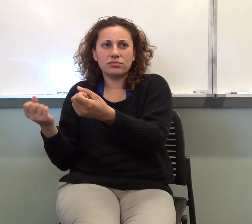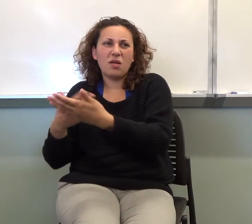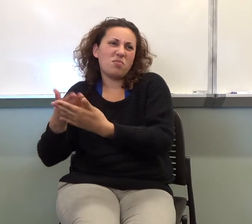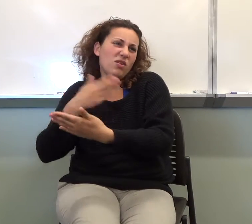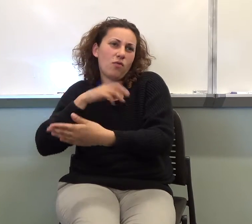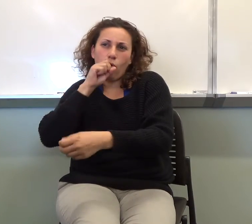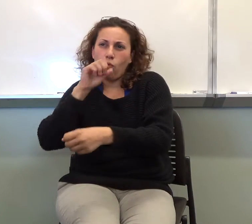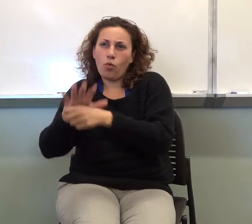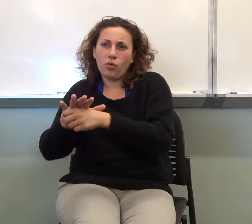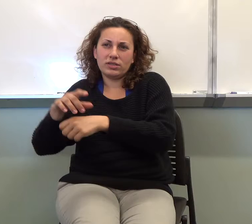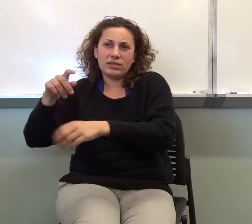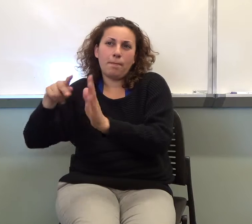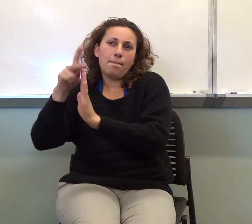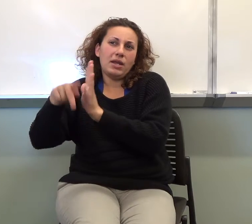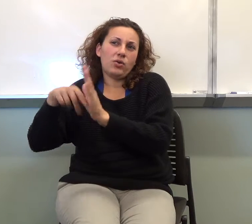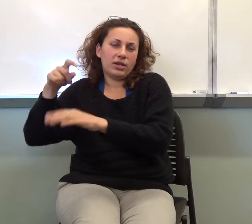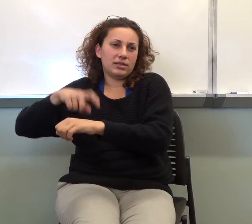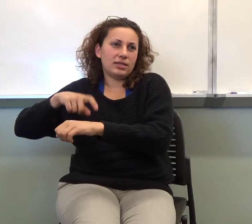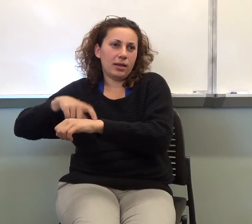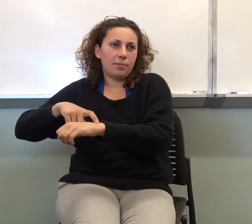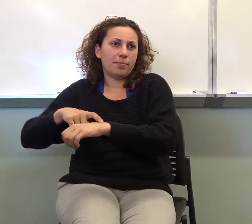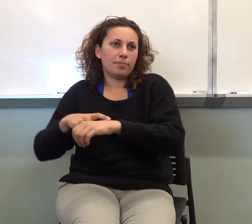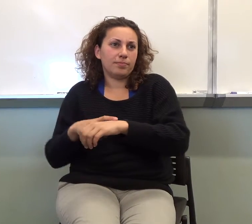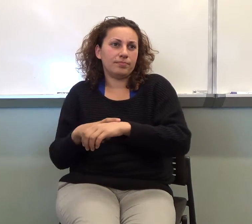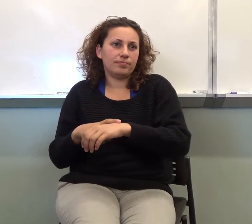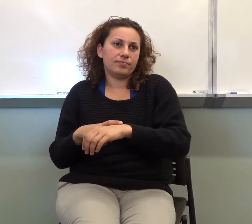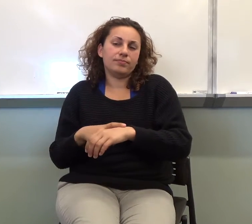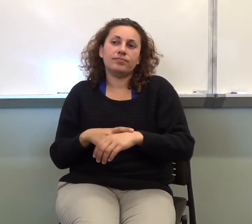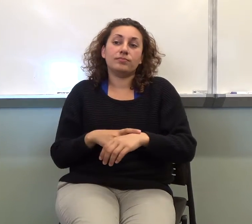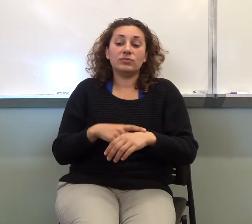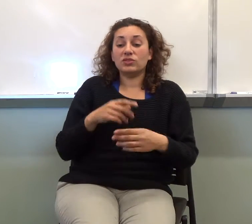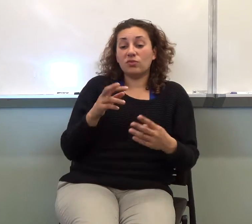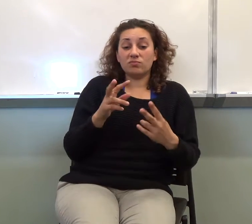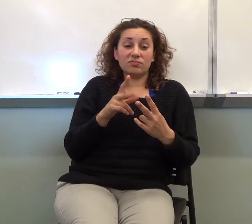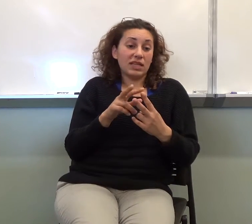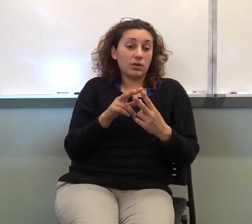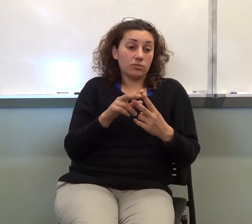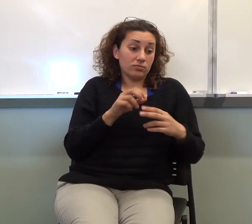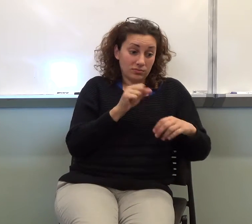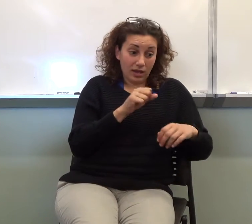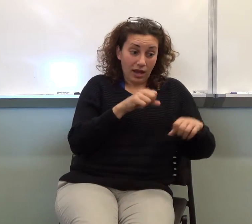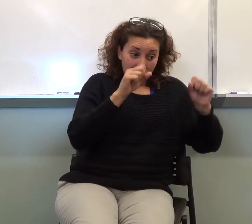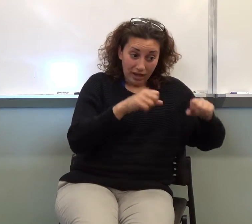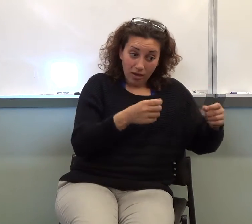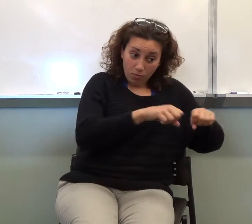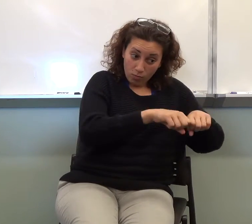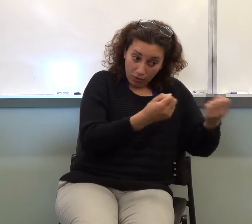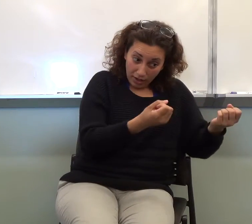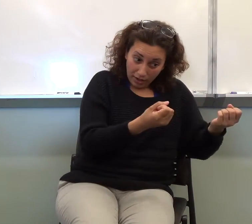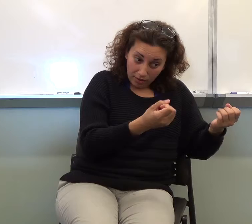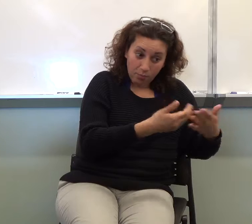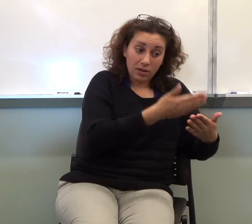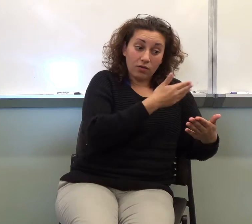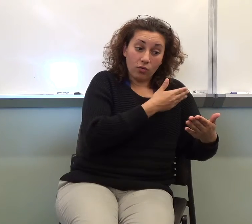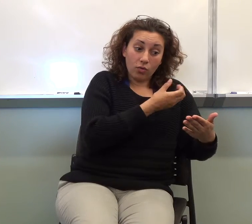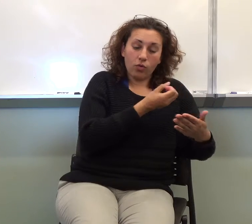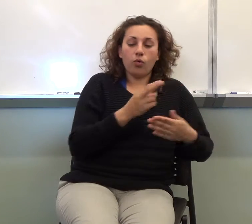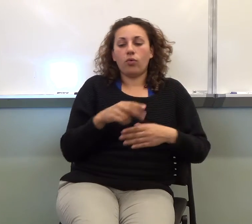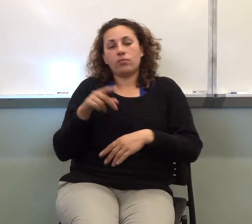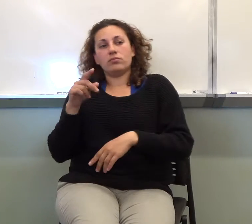period? Well, those are called complementary because either one of those 2 things happens. There's nothing else. Okay? So therefore, you know